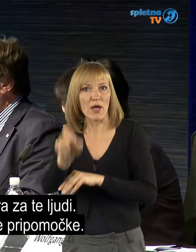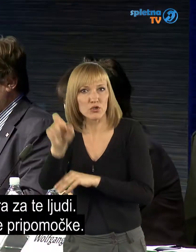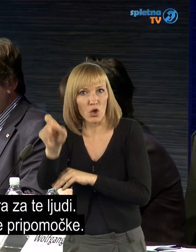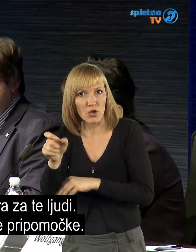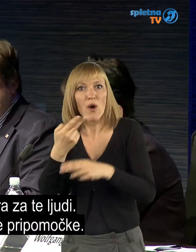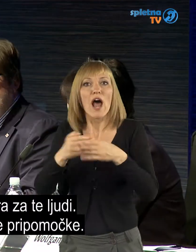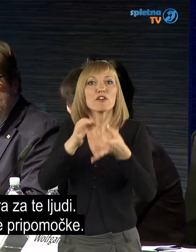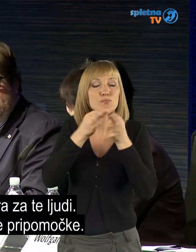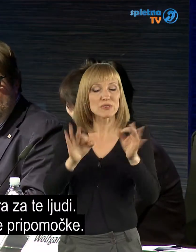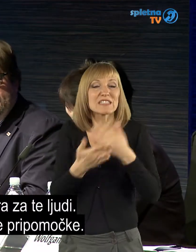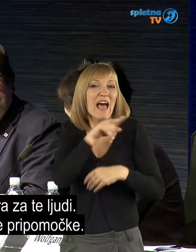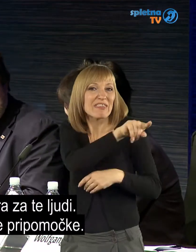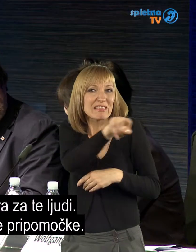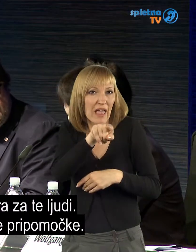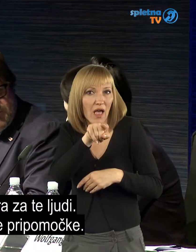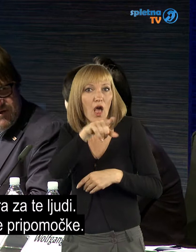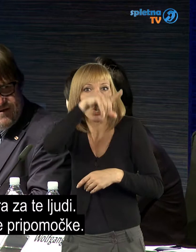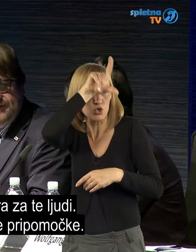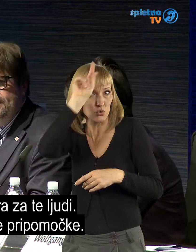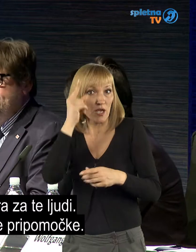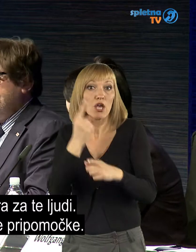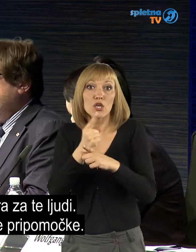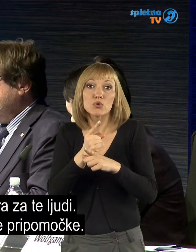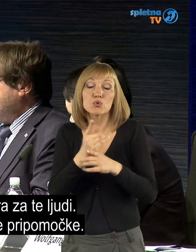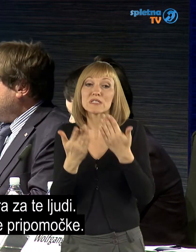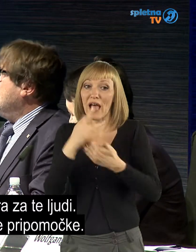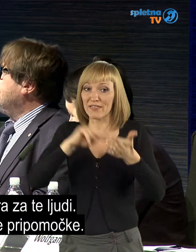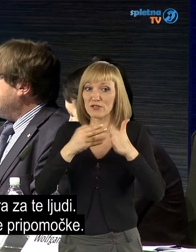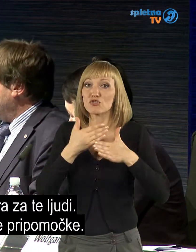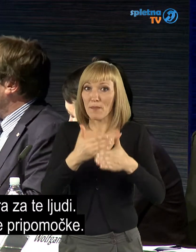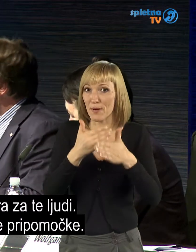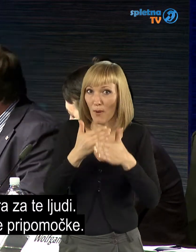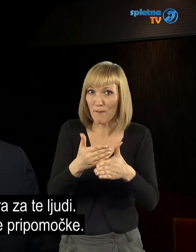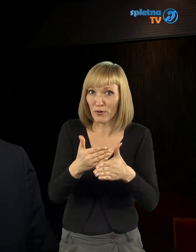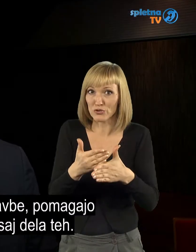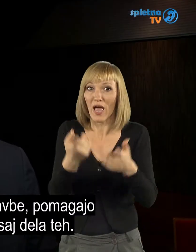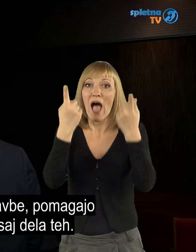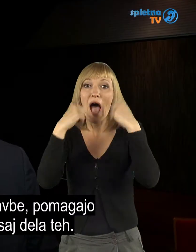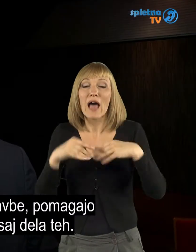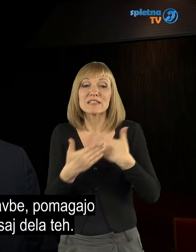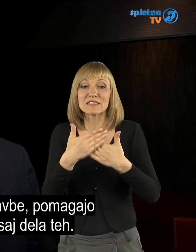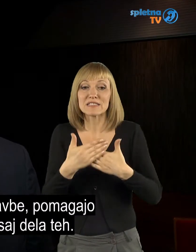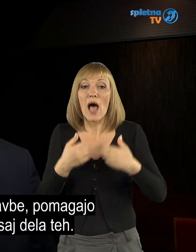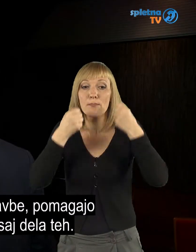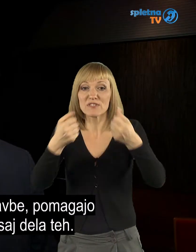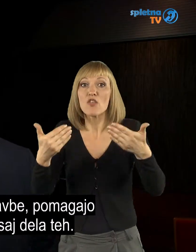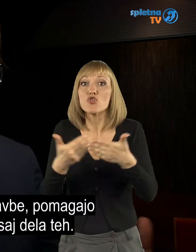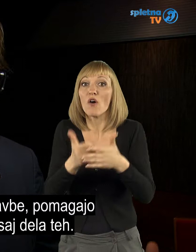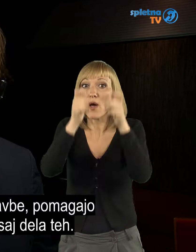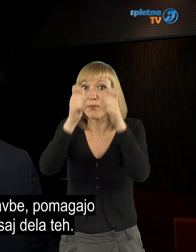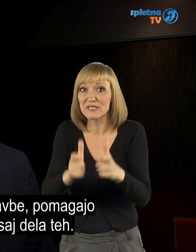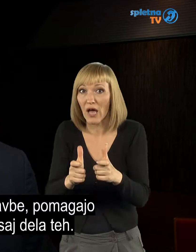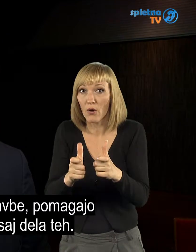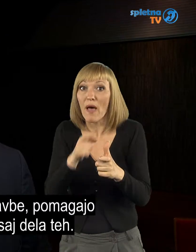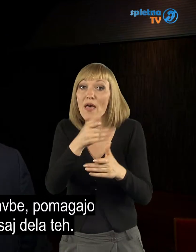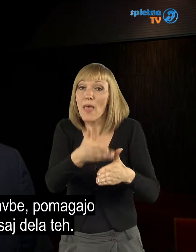or more space for these people. Yeah, and also for technical facilities. Yeah, this is the thing. And the startup of a building,